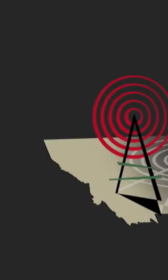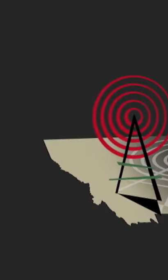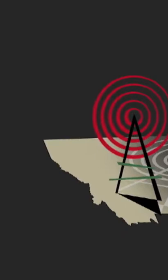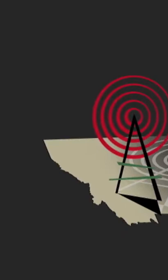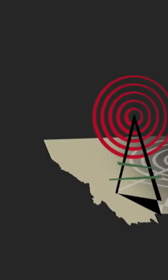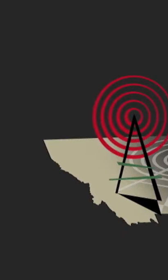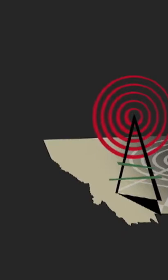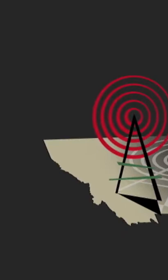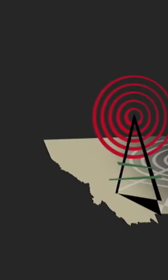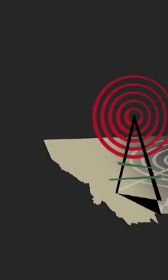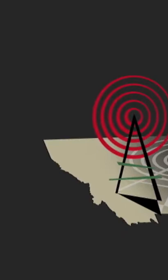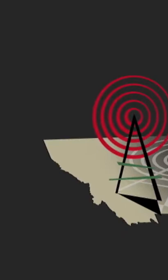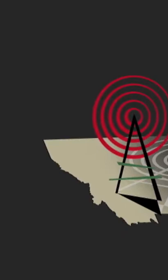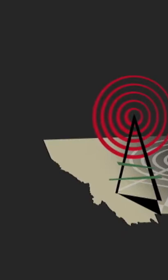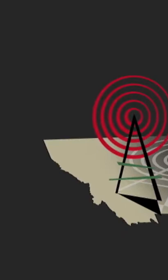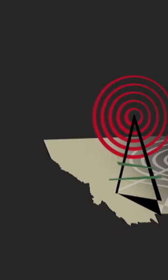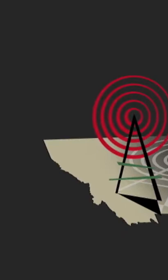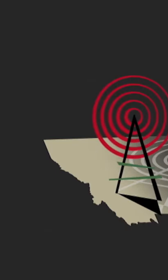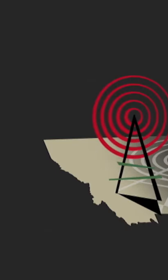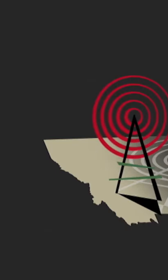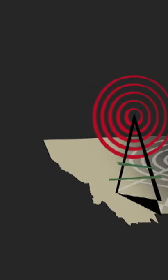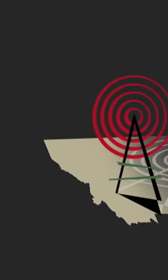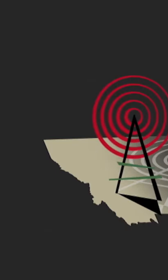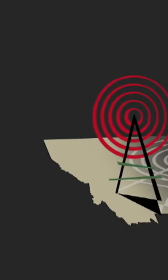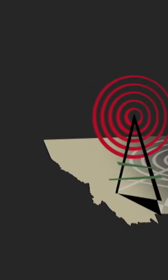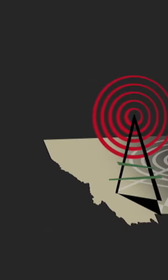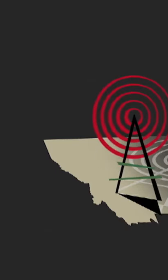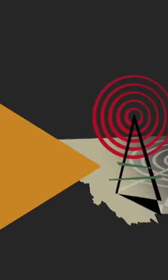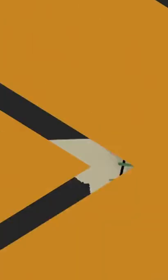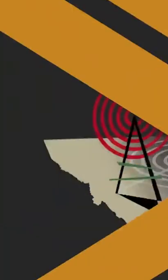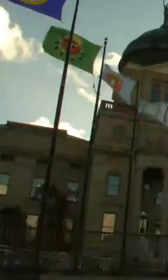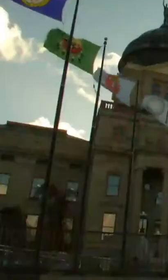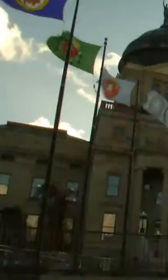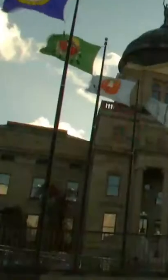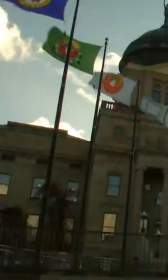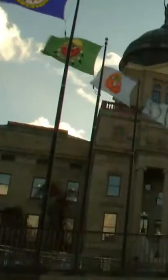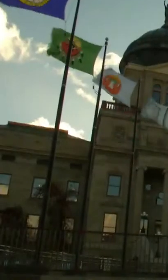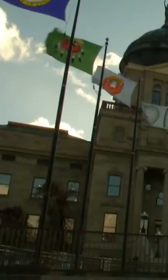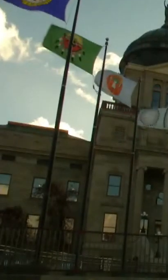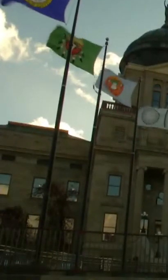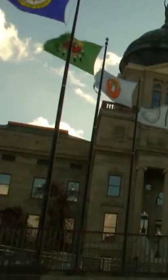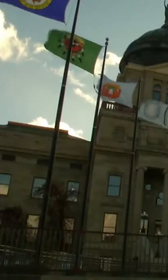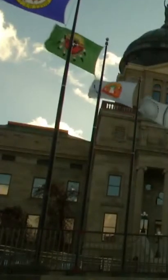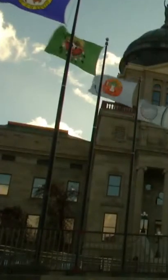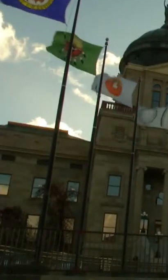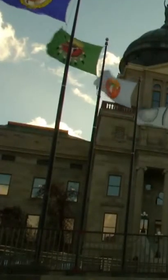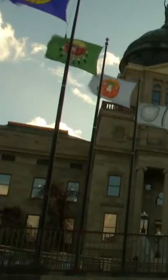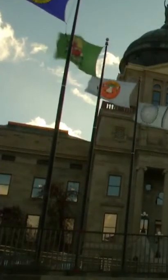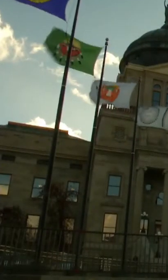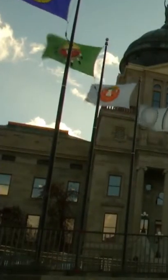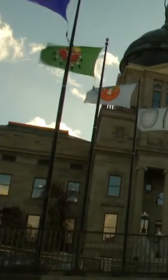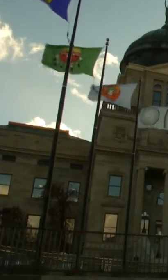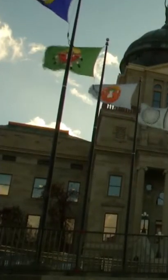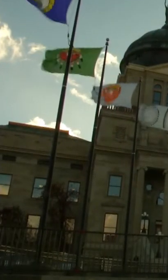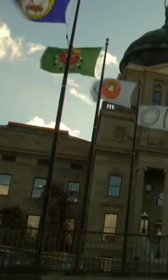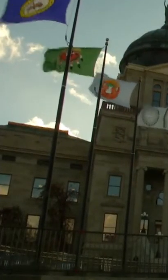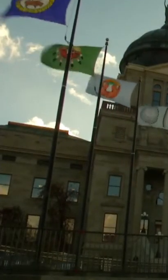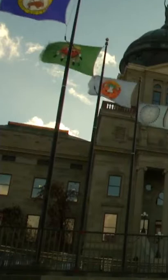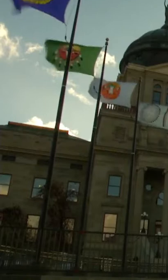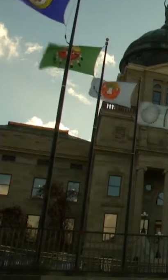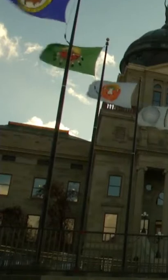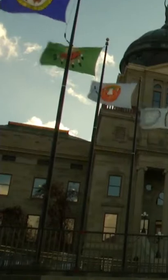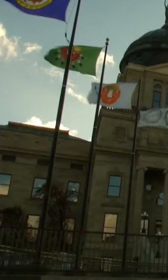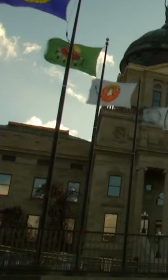issues, trends, and values of importance to Montanans. The Rundown Capital Report takes place primarily in Helena, which